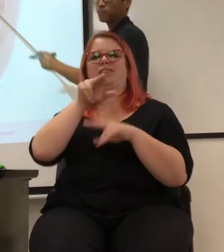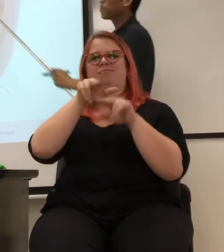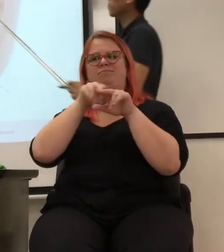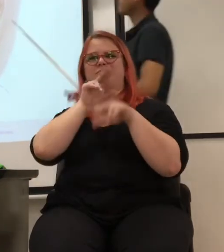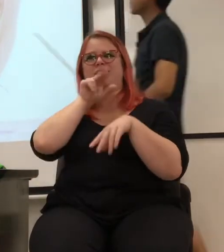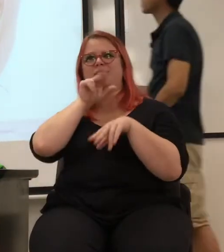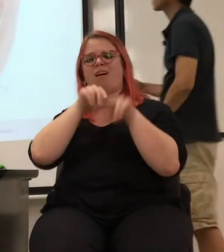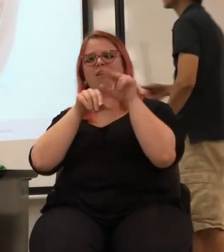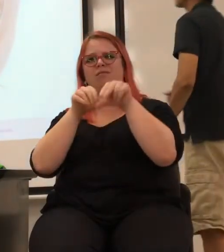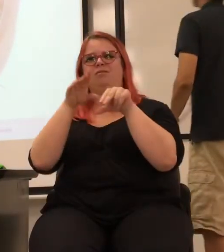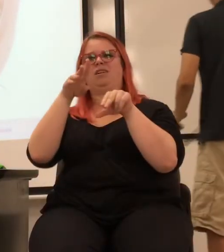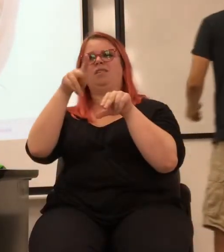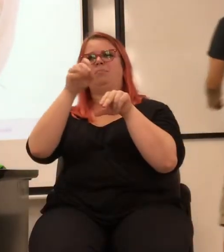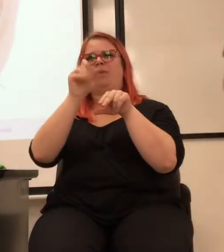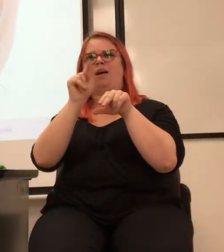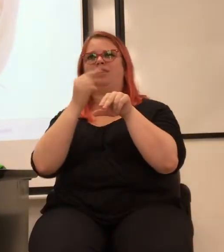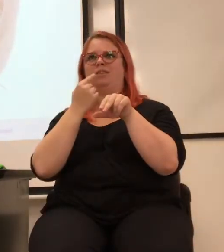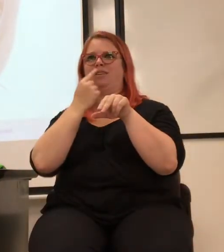okay?